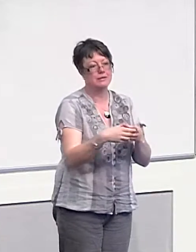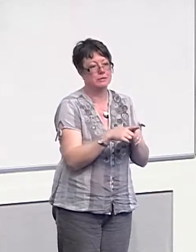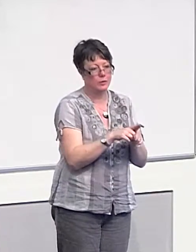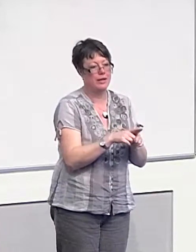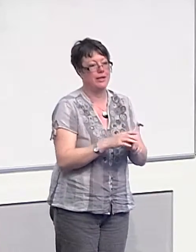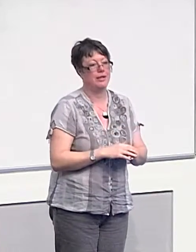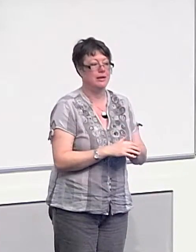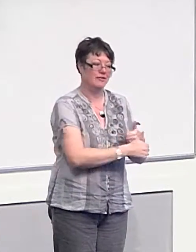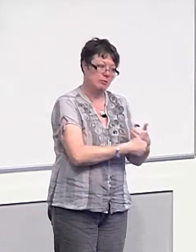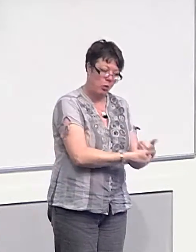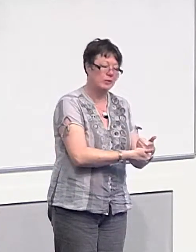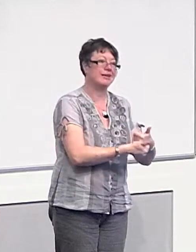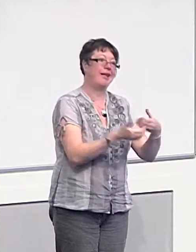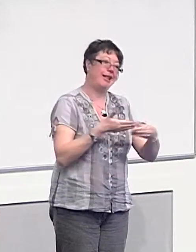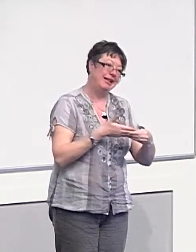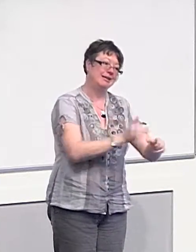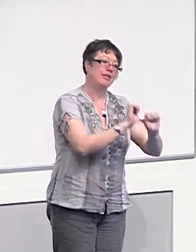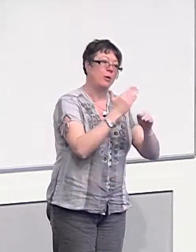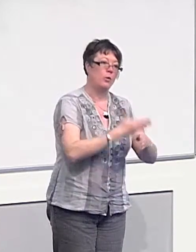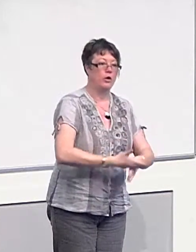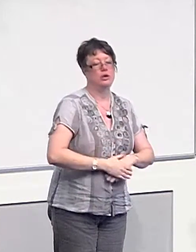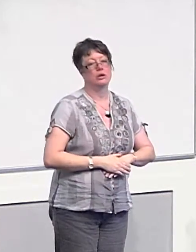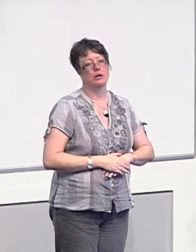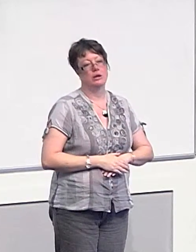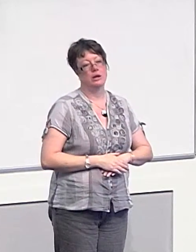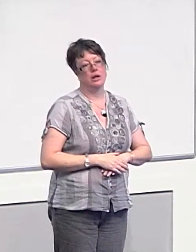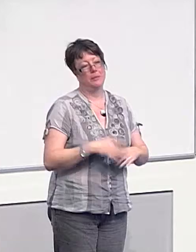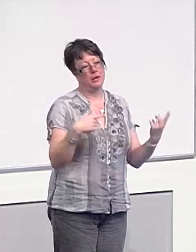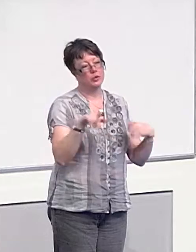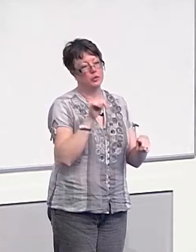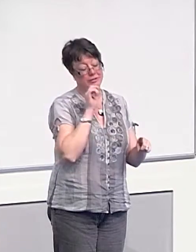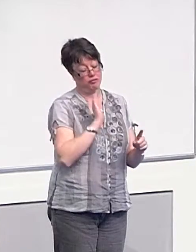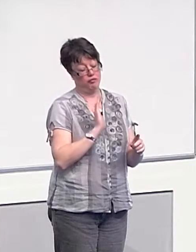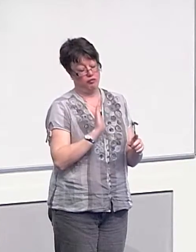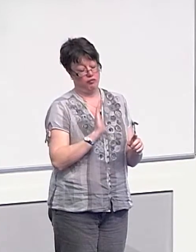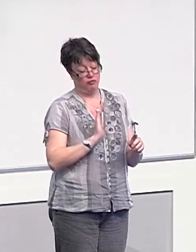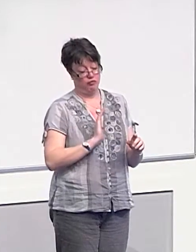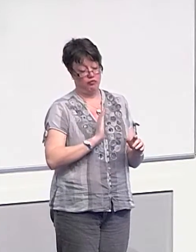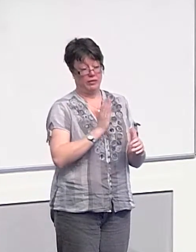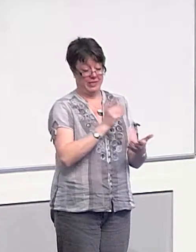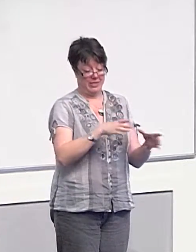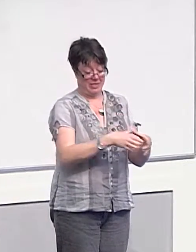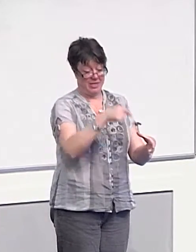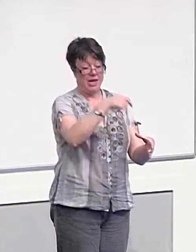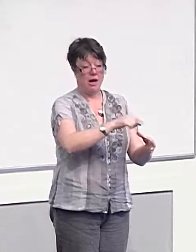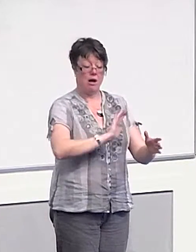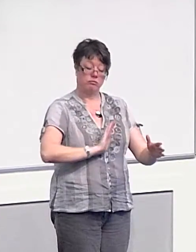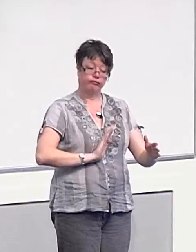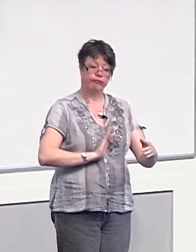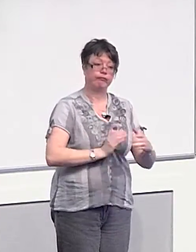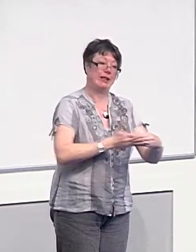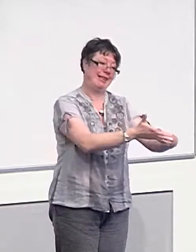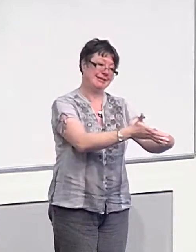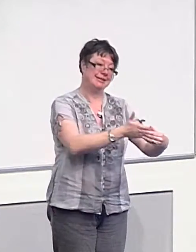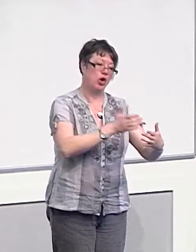they do, and this agenda that you heard right up front about personalised medicine and the introduction of personalised medicine.